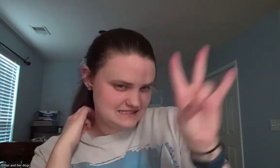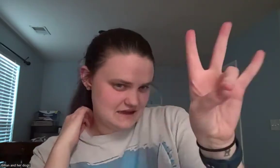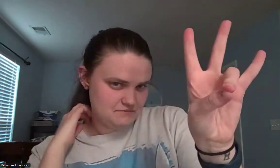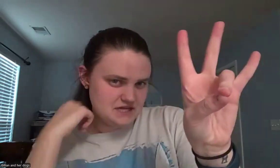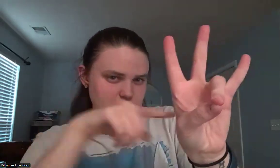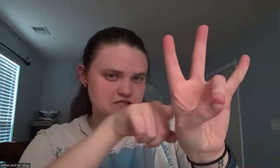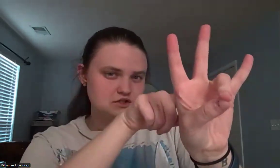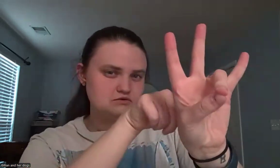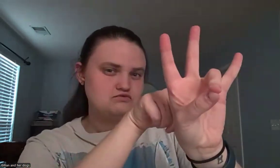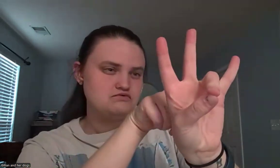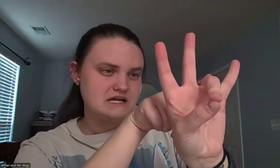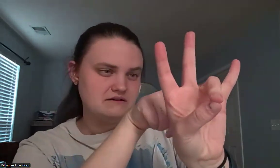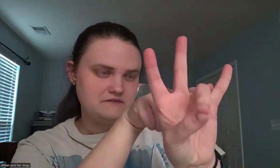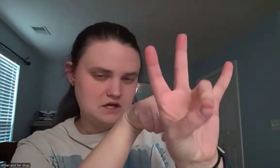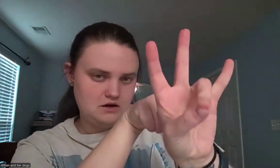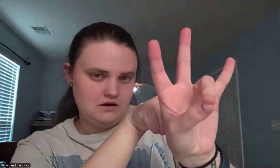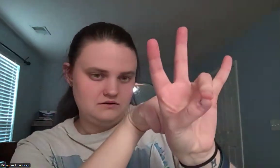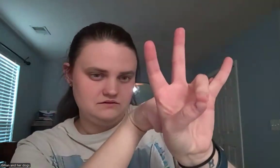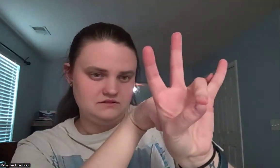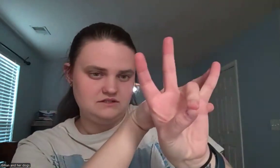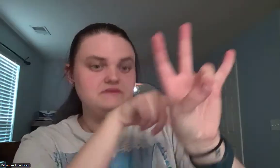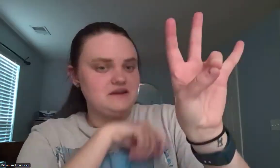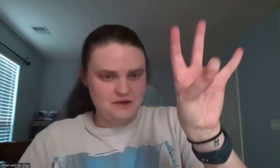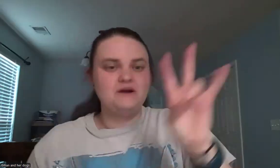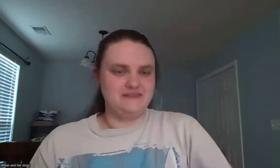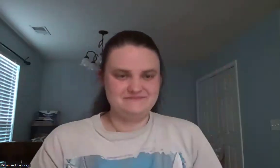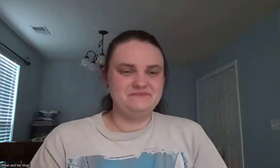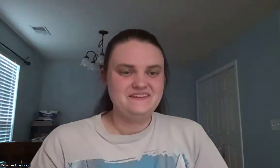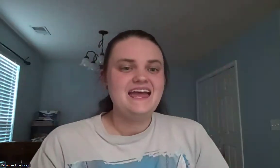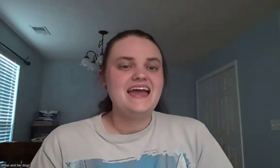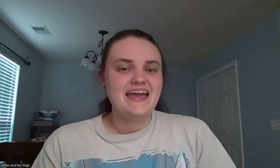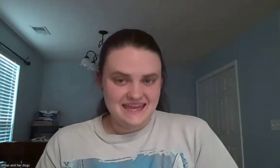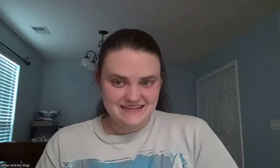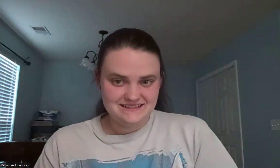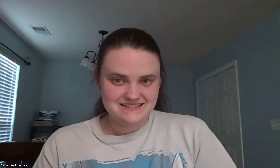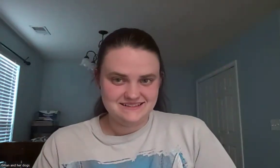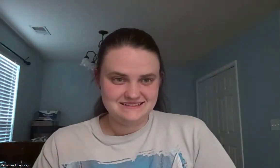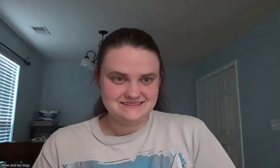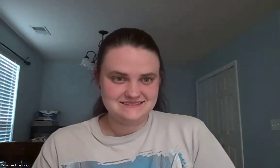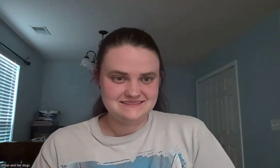7. Make sure it's your ring finger. So there you go. Perfect. 8.